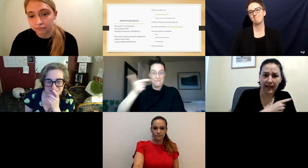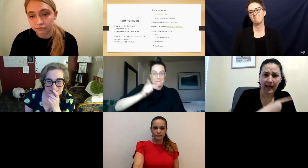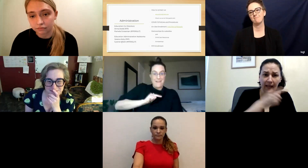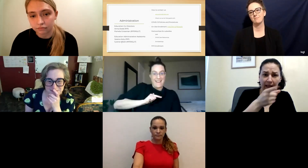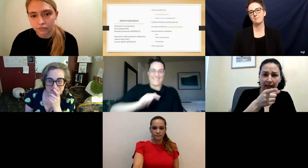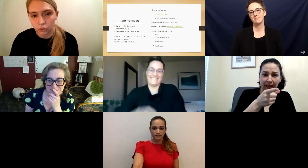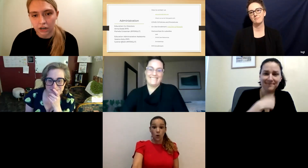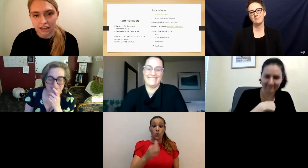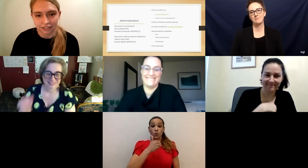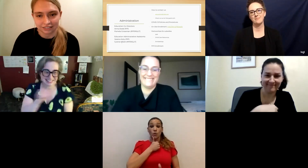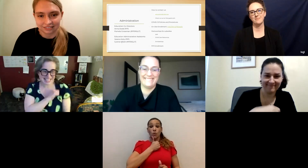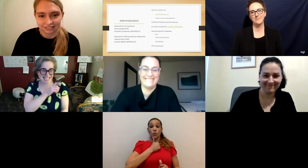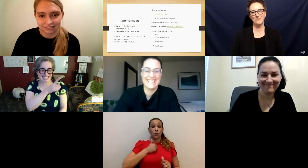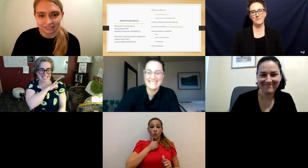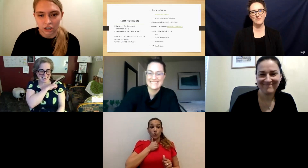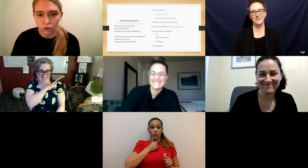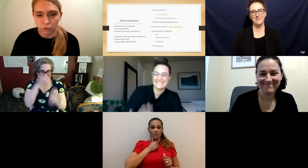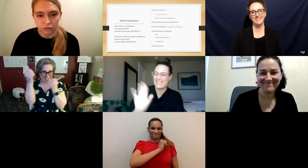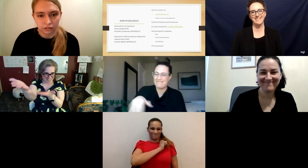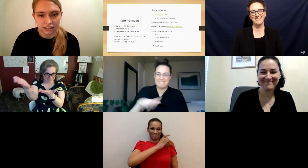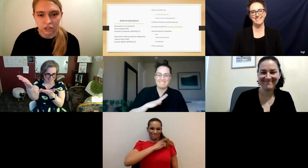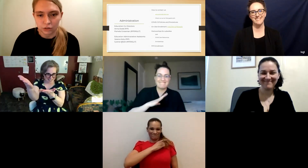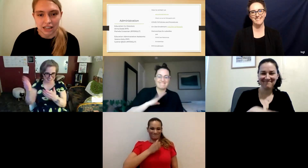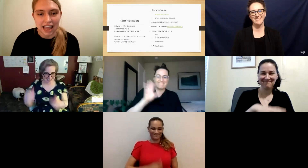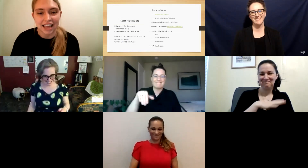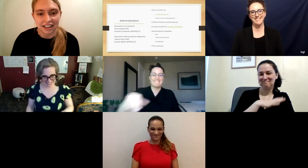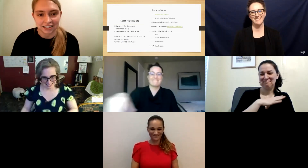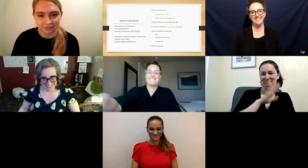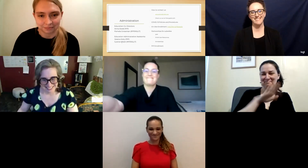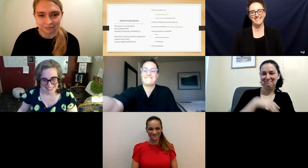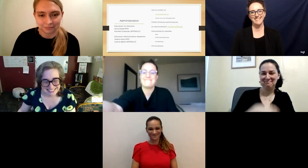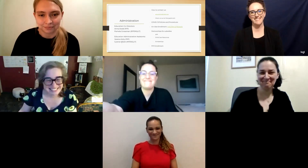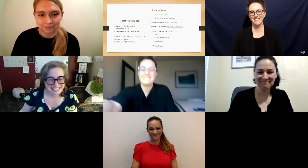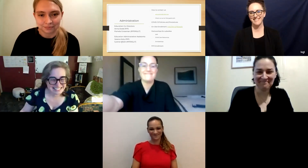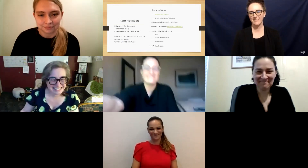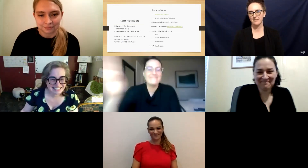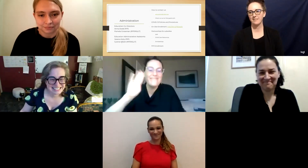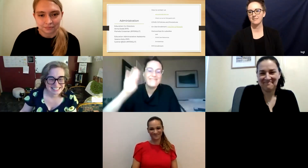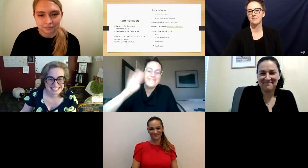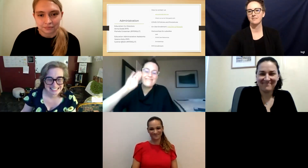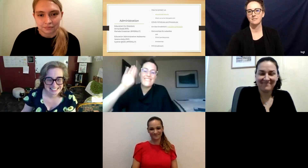Me or Anna? Oh, excuse me, Anna.